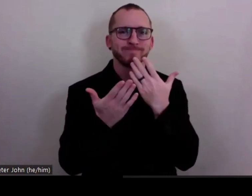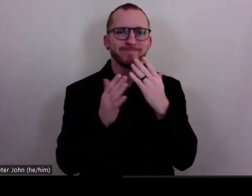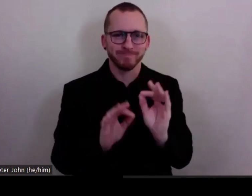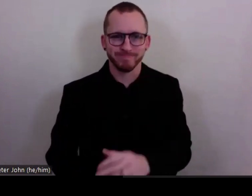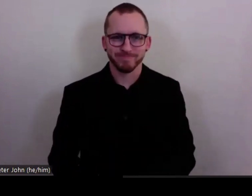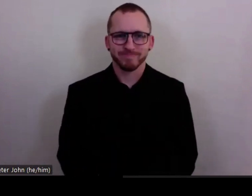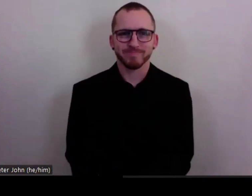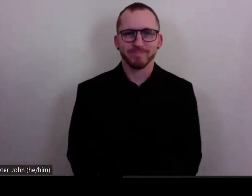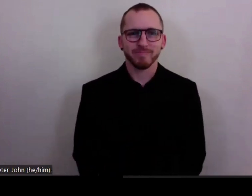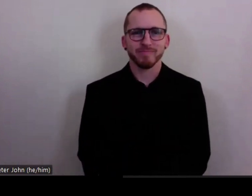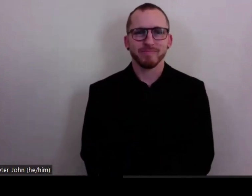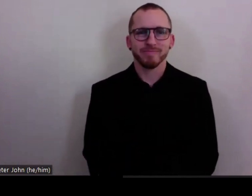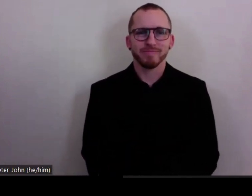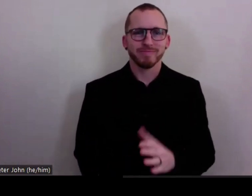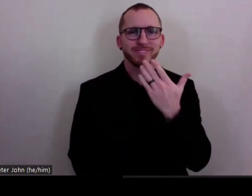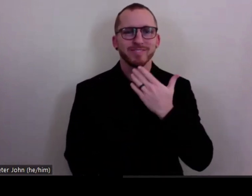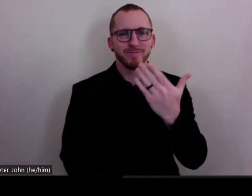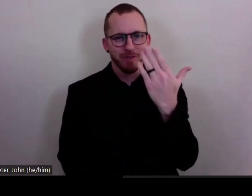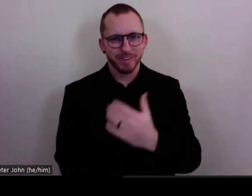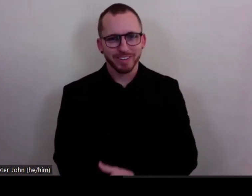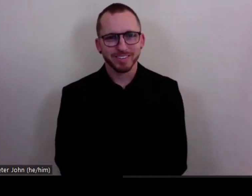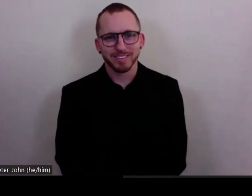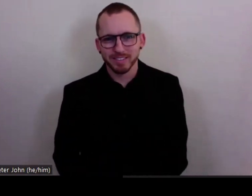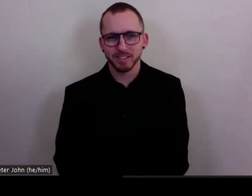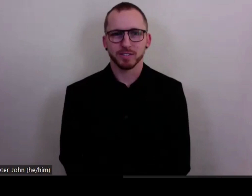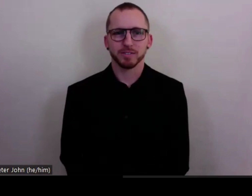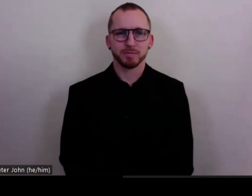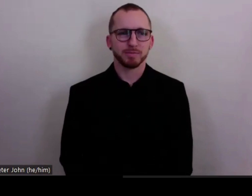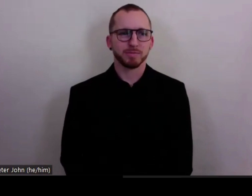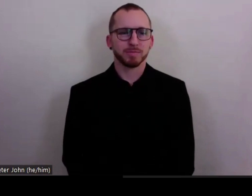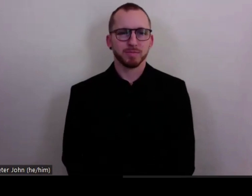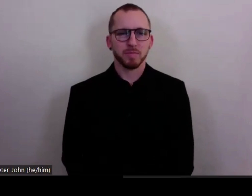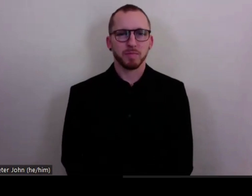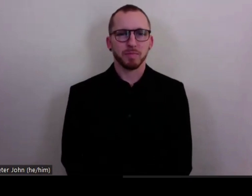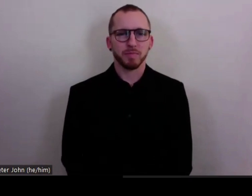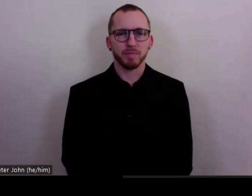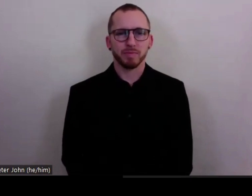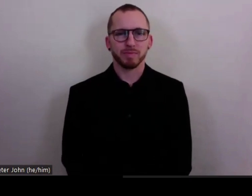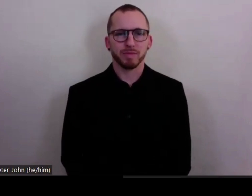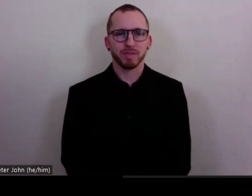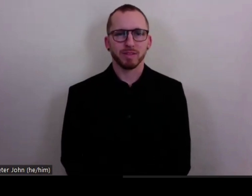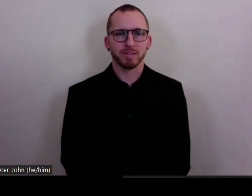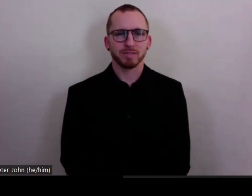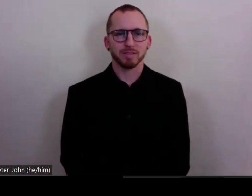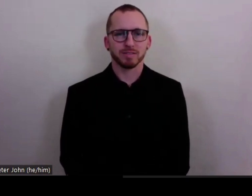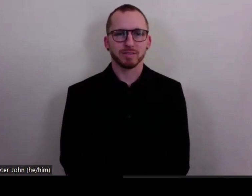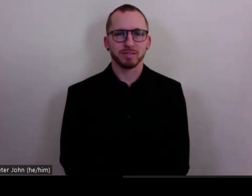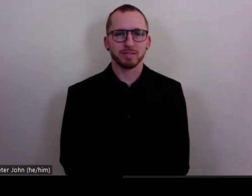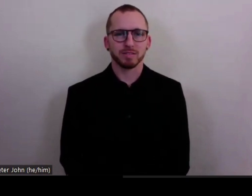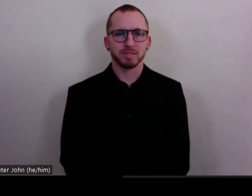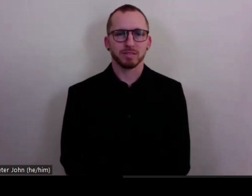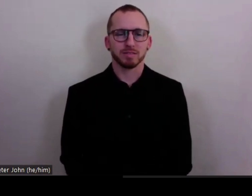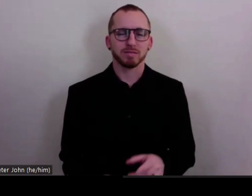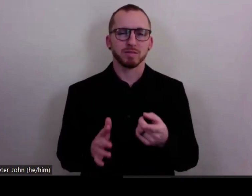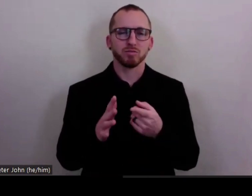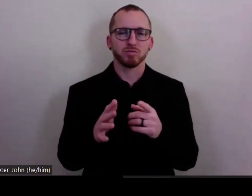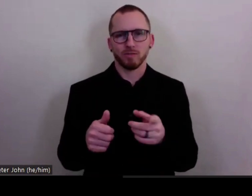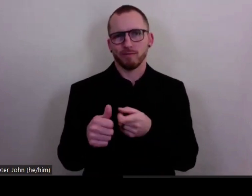Good morning. It's still morning. I actually will do this first. So I wanted to start out